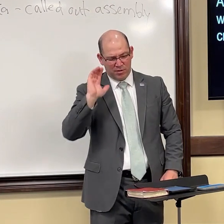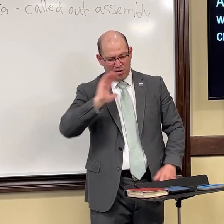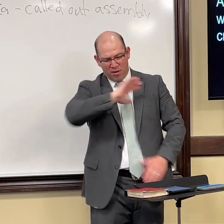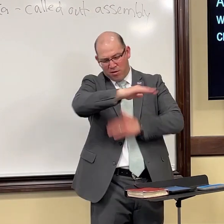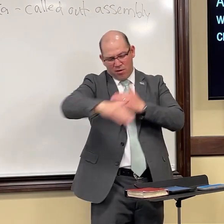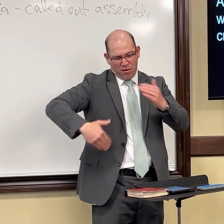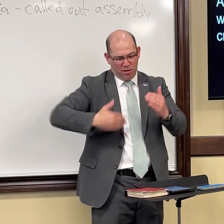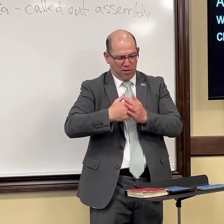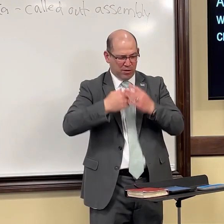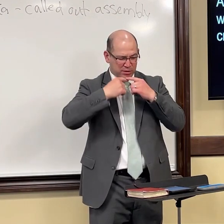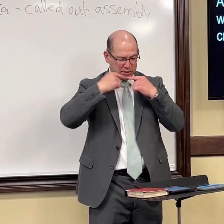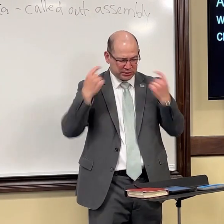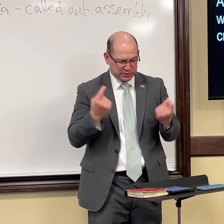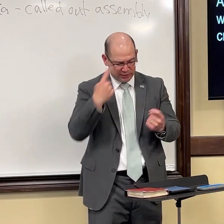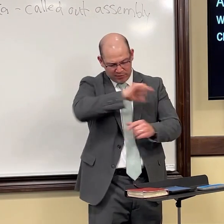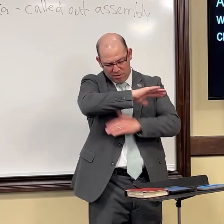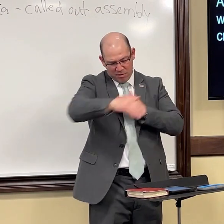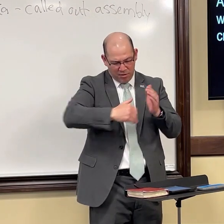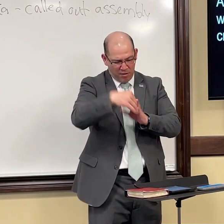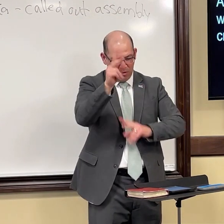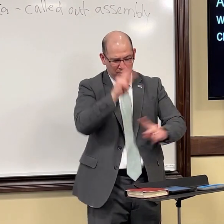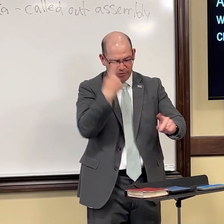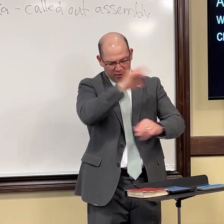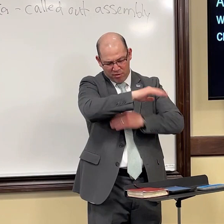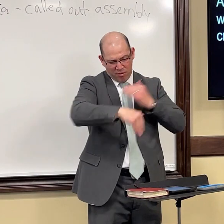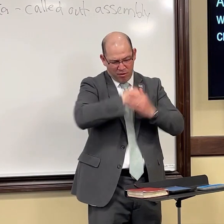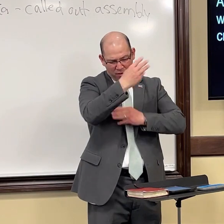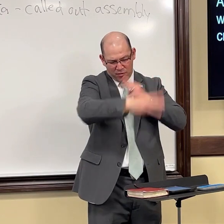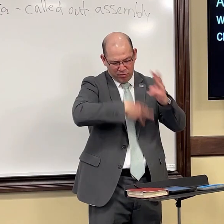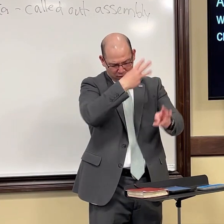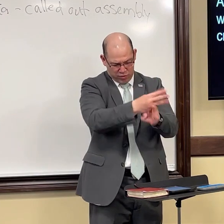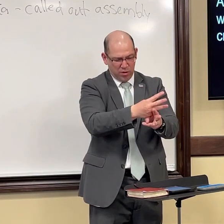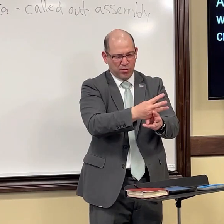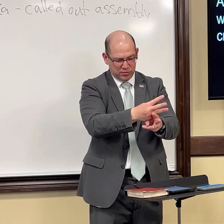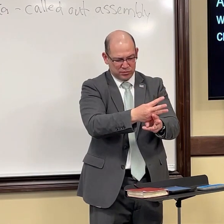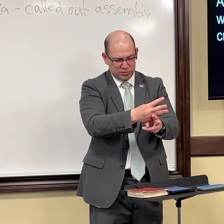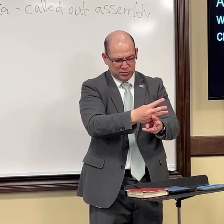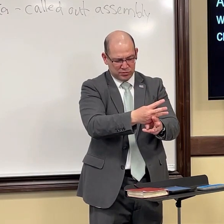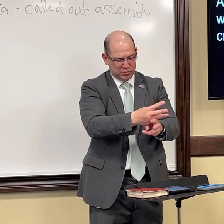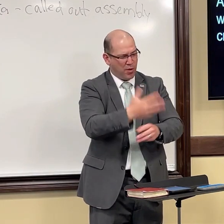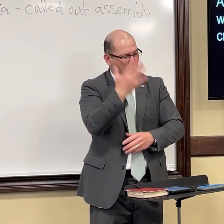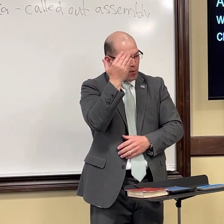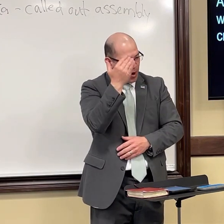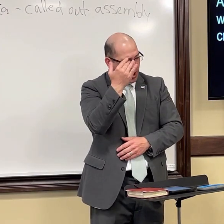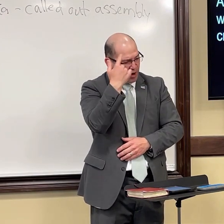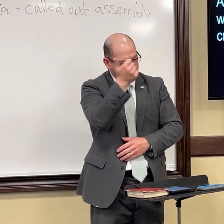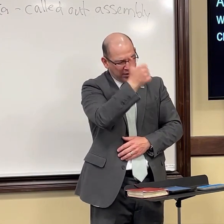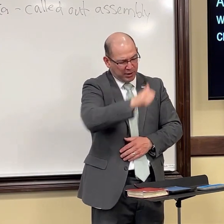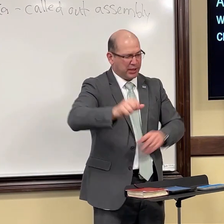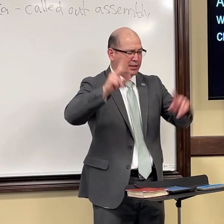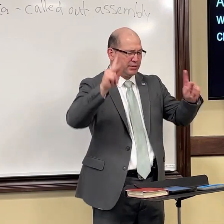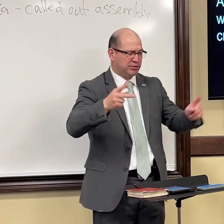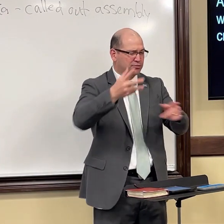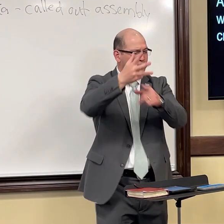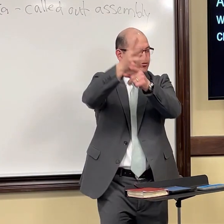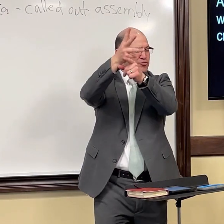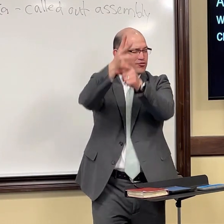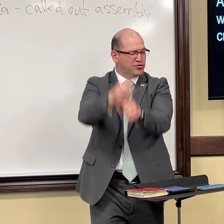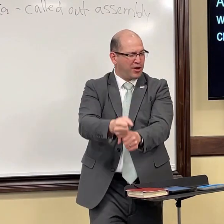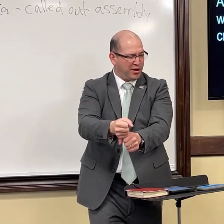And because of that, Jesus Christ left heaven and went and died on a cross and rose again for all the world,